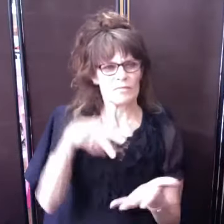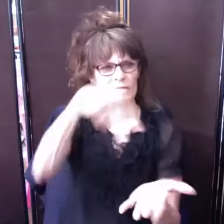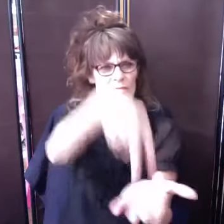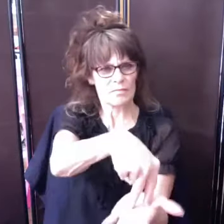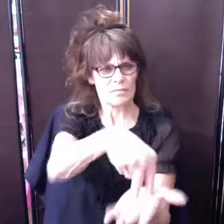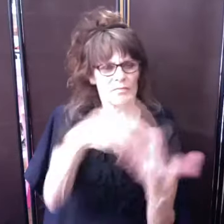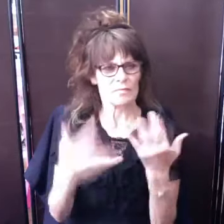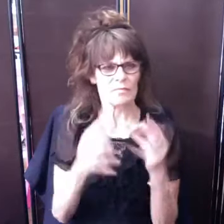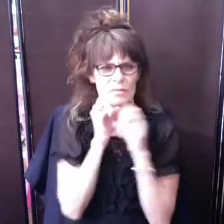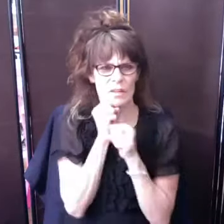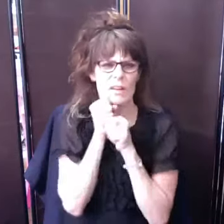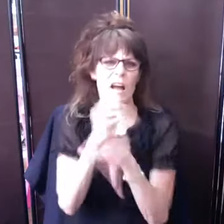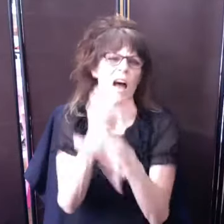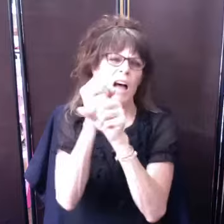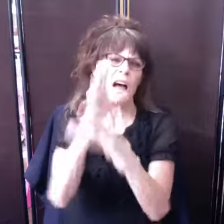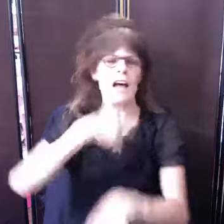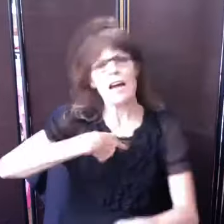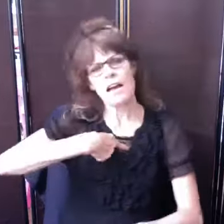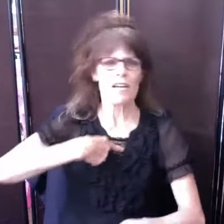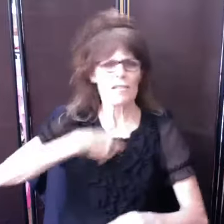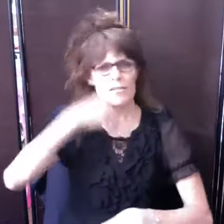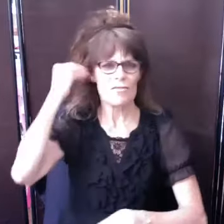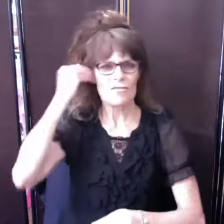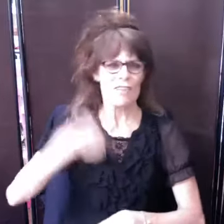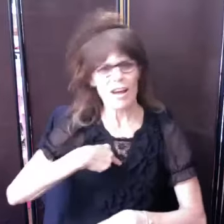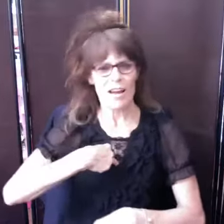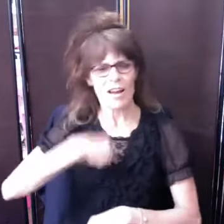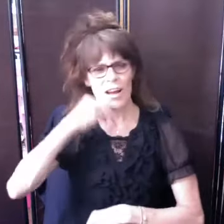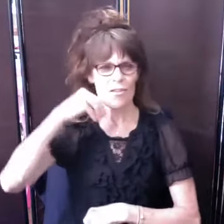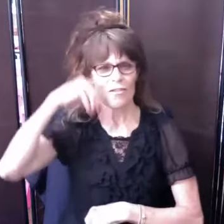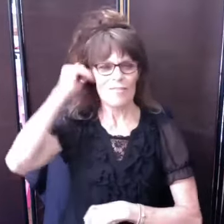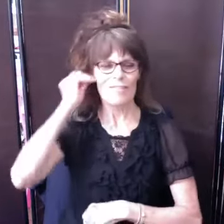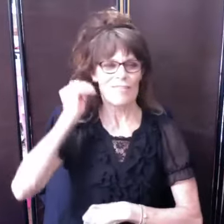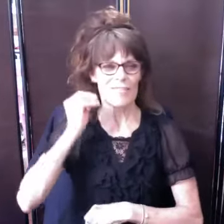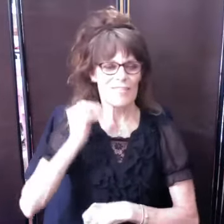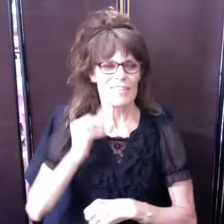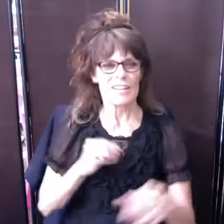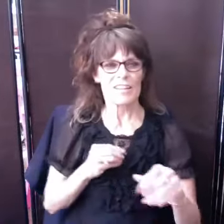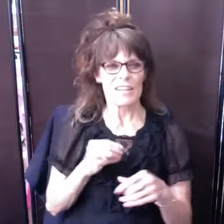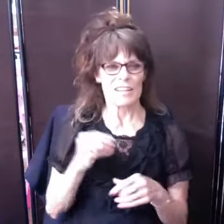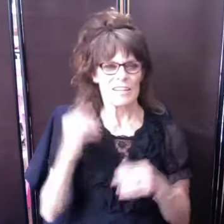holler, "Home, I'm home, I'm home." And he'd just bellow through that old tomb of a house. And I'd